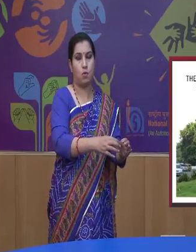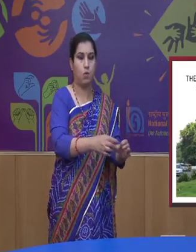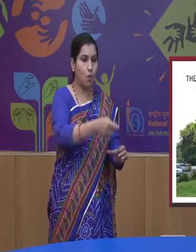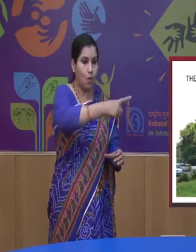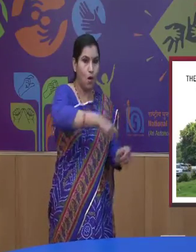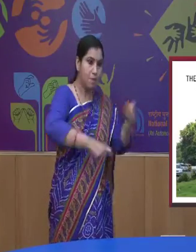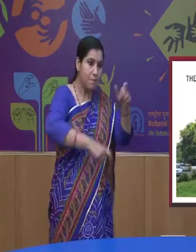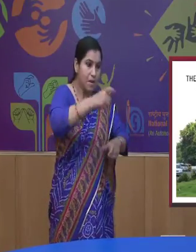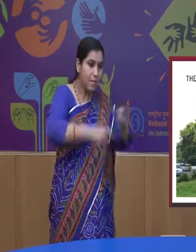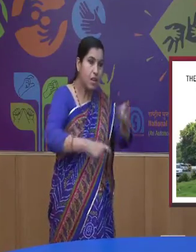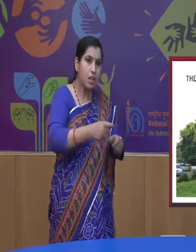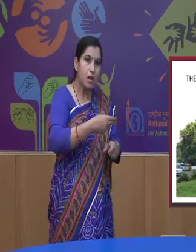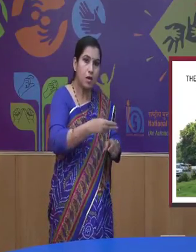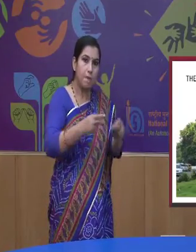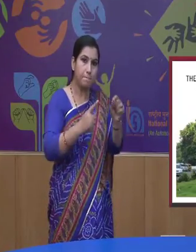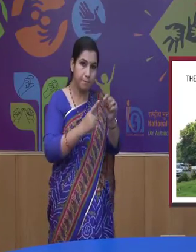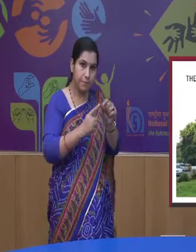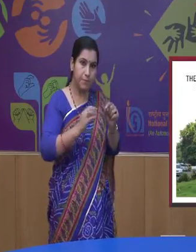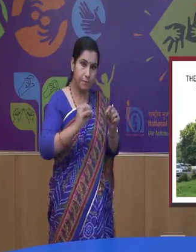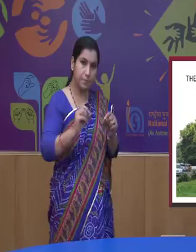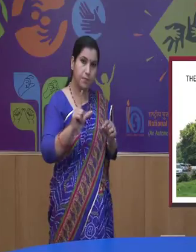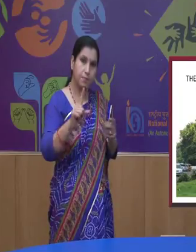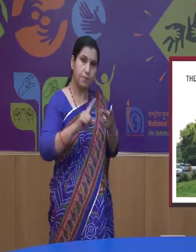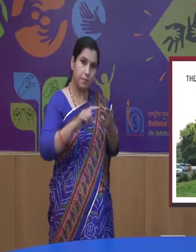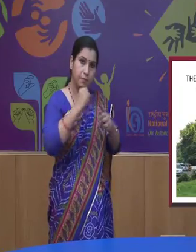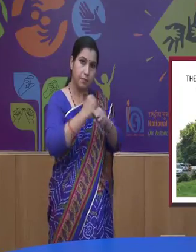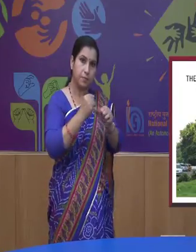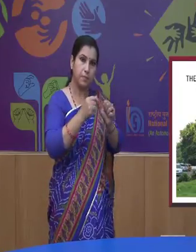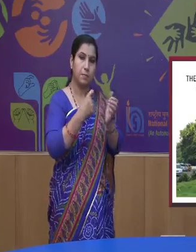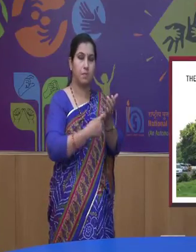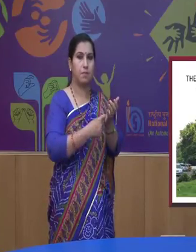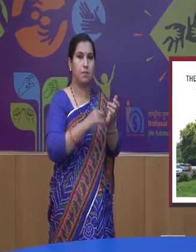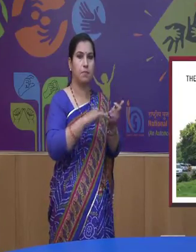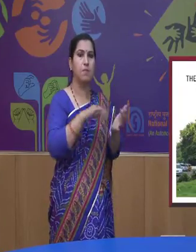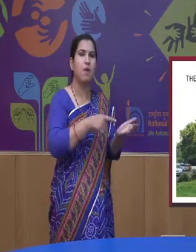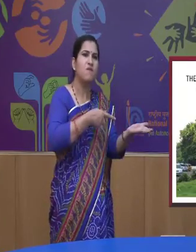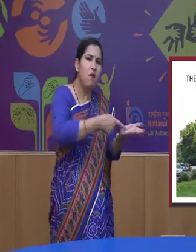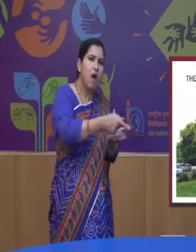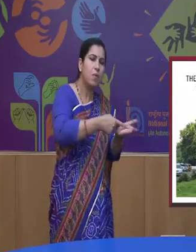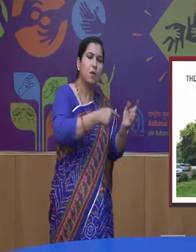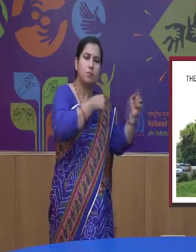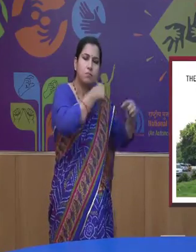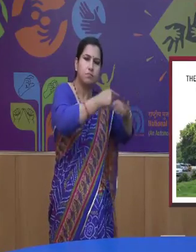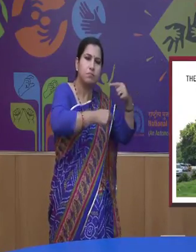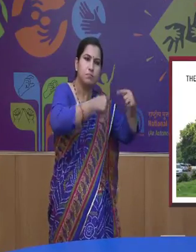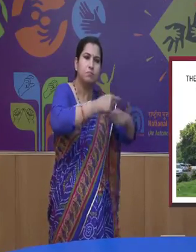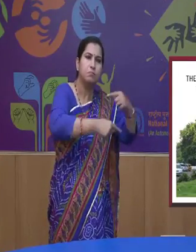Polygars were local military chief and farmers for many generations.